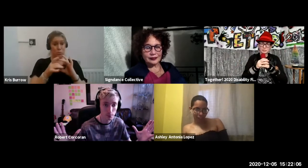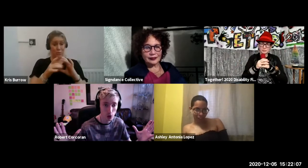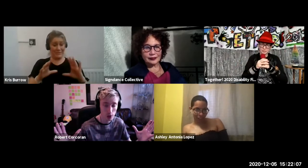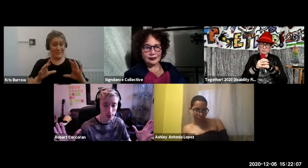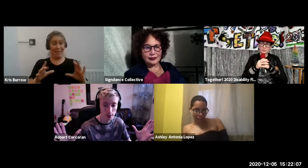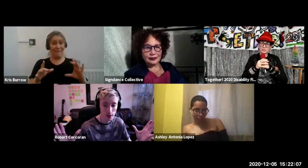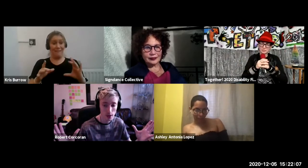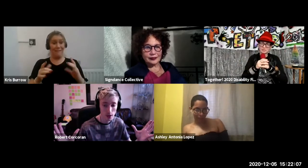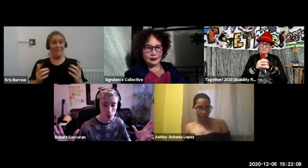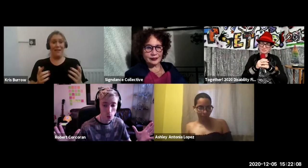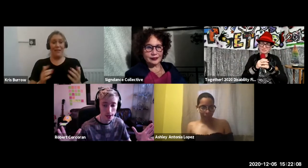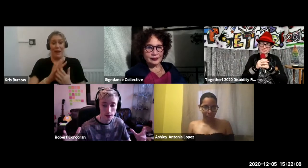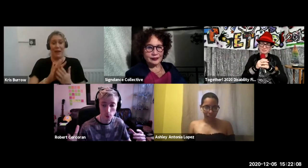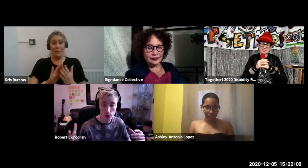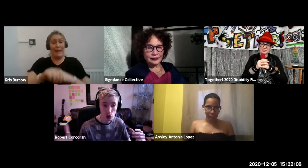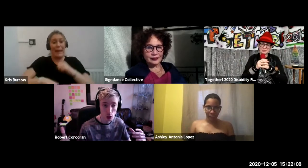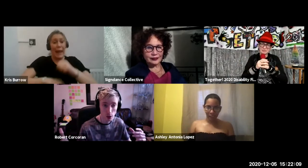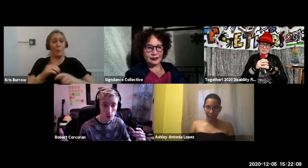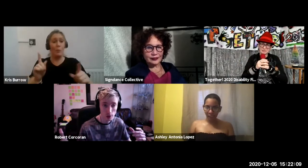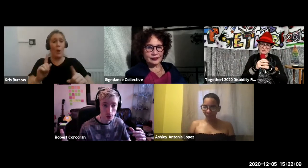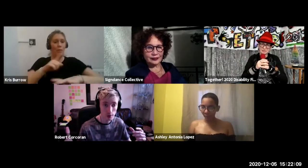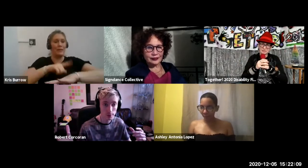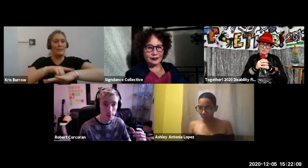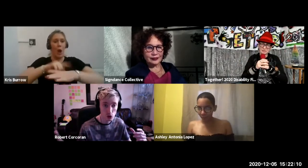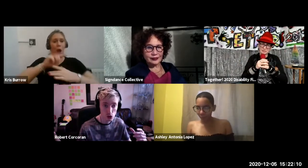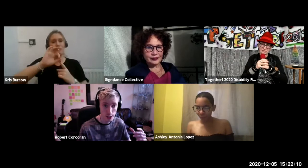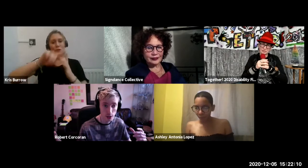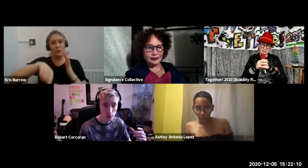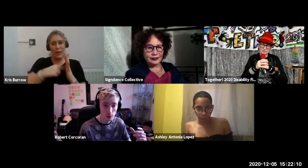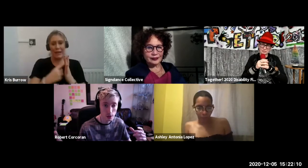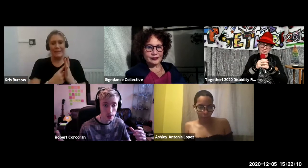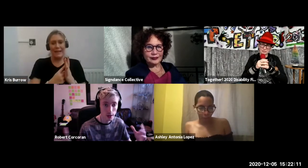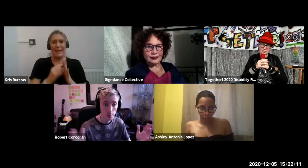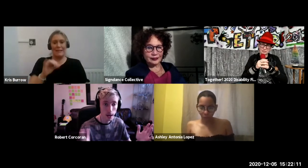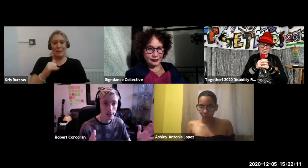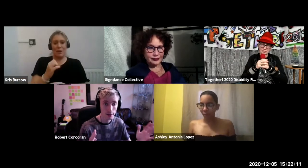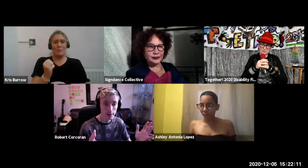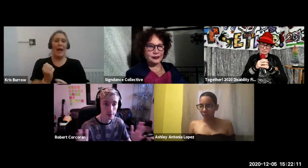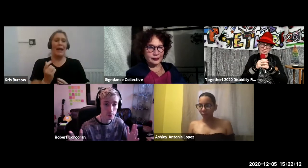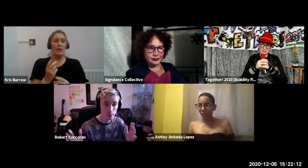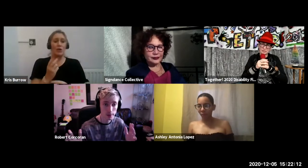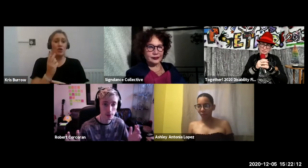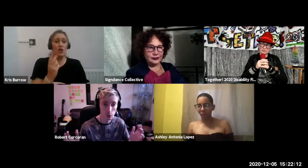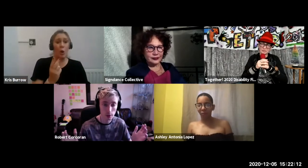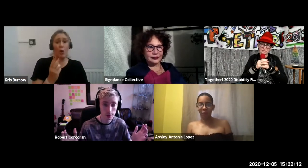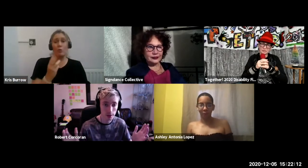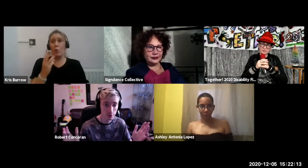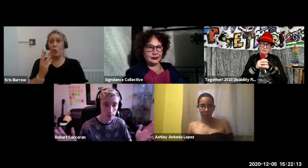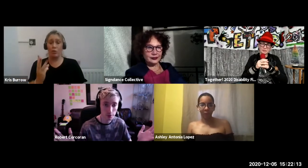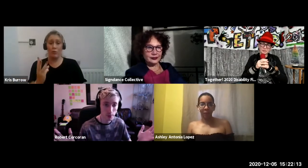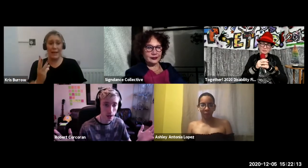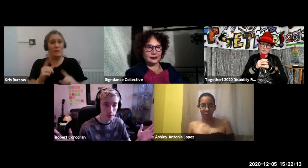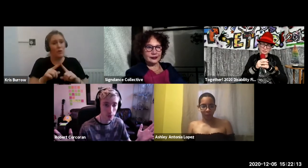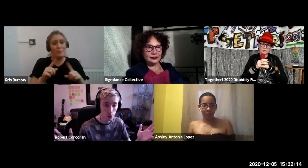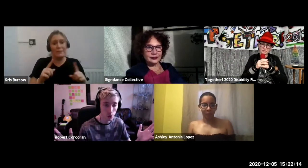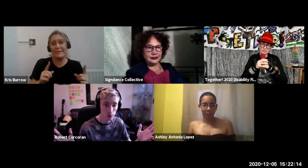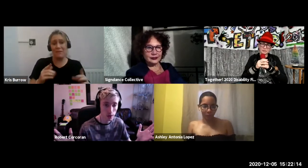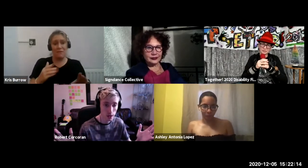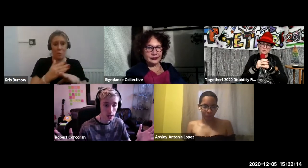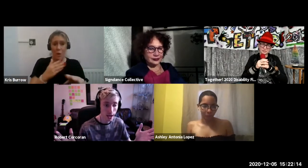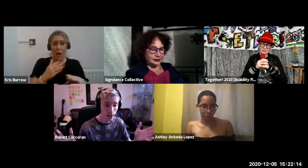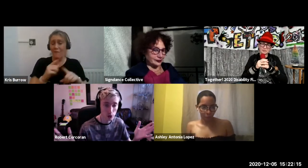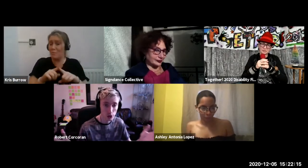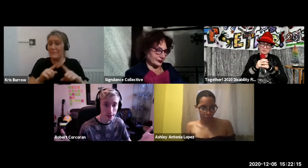Time Project. We end up with duos and sometimes trios, combining these different pieces that we were sent from different parts of the